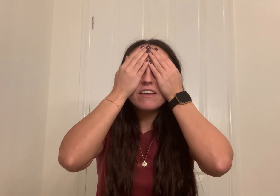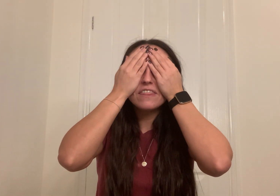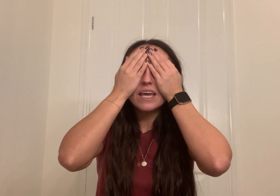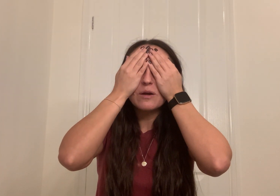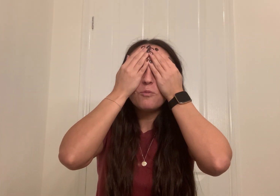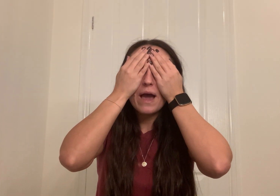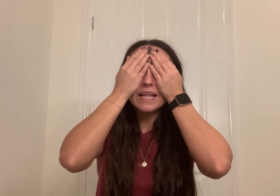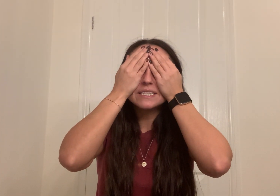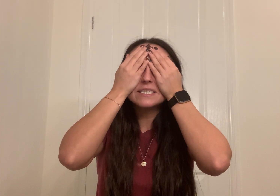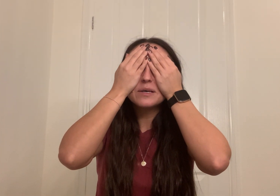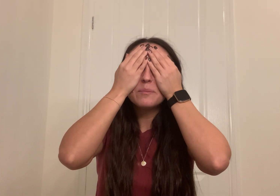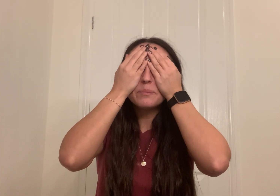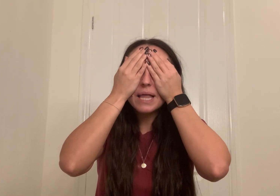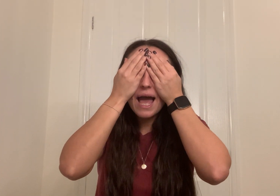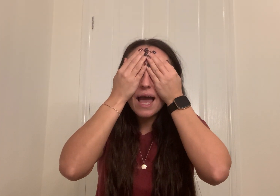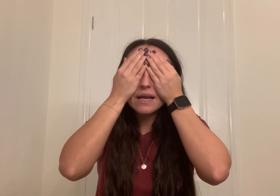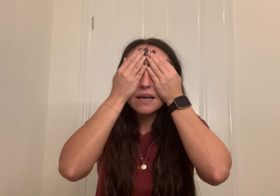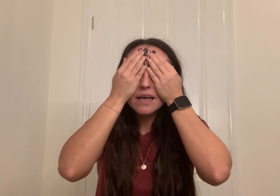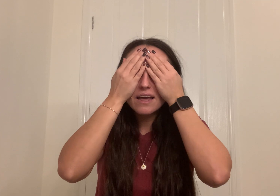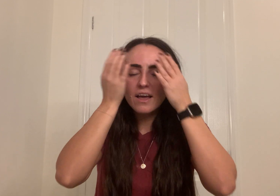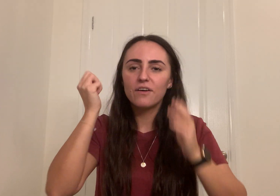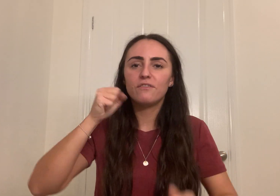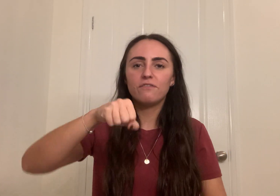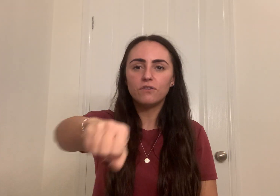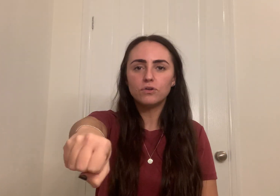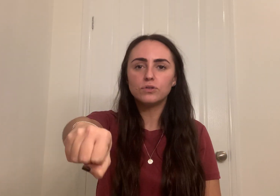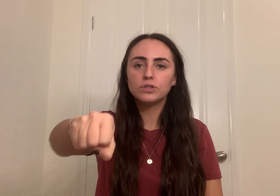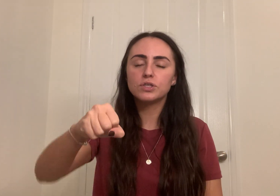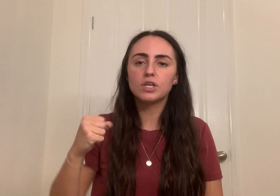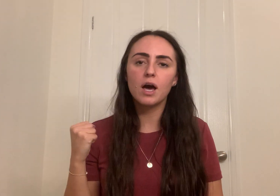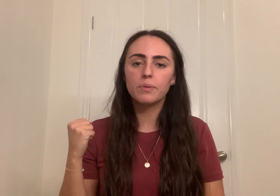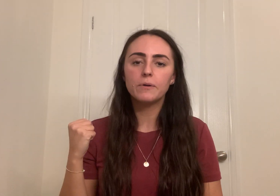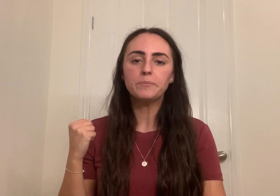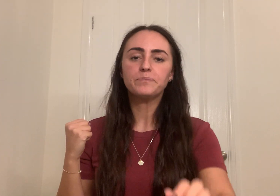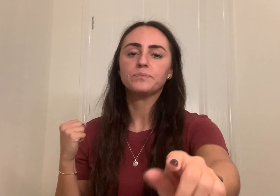Everything went black. Full stop.